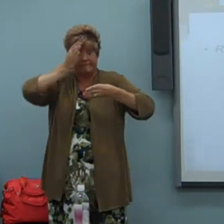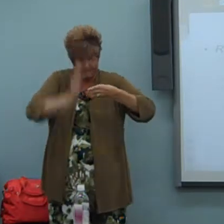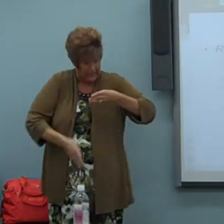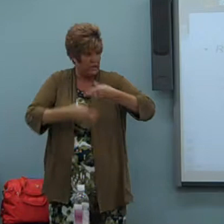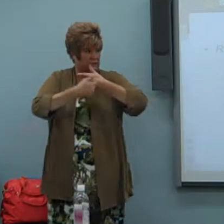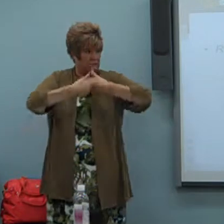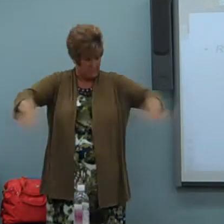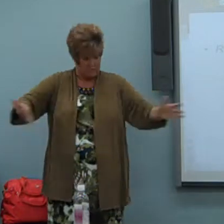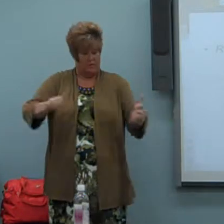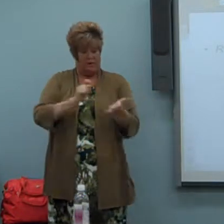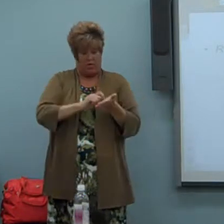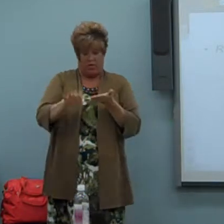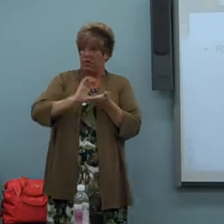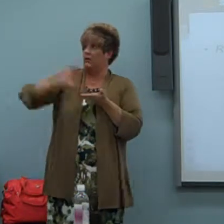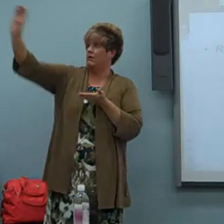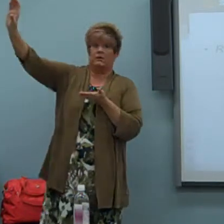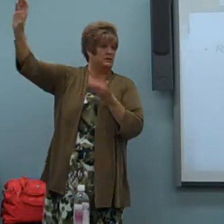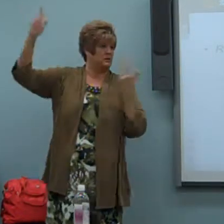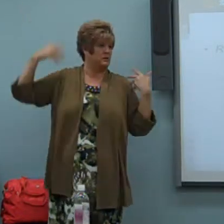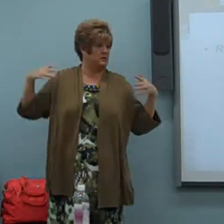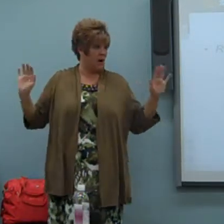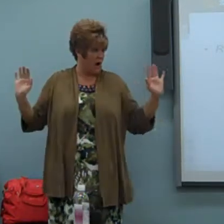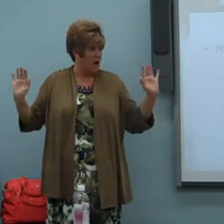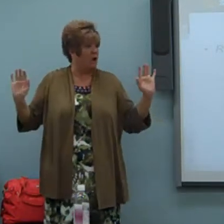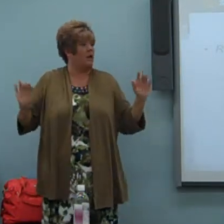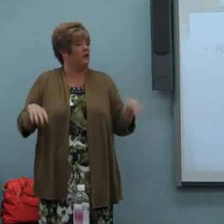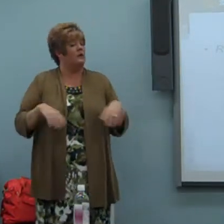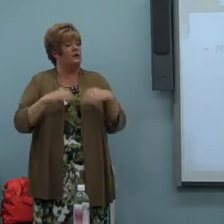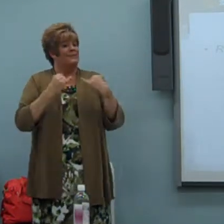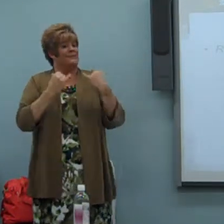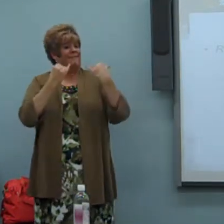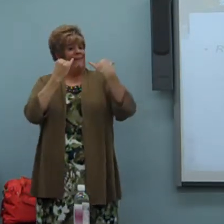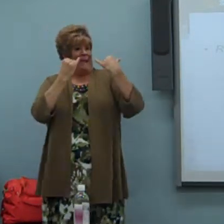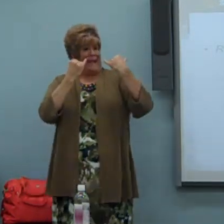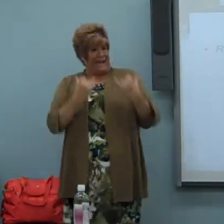we do not have to pay every month. It is finished, the check is written, and we are done.